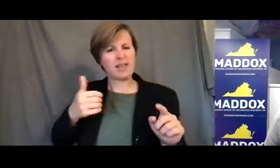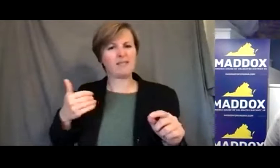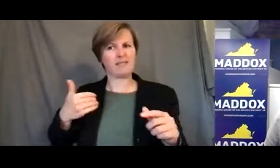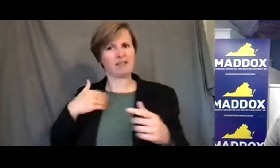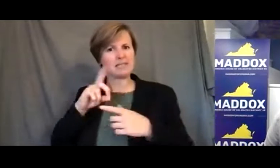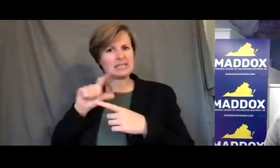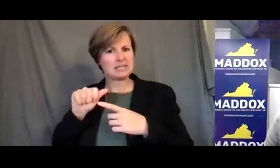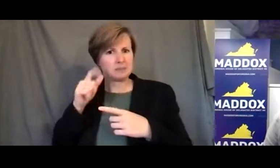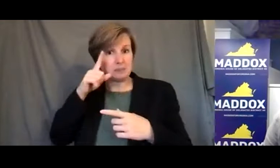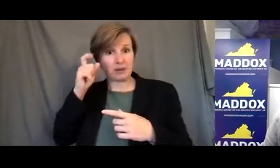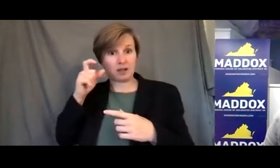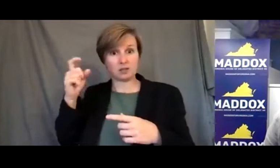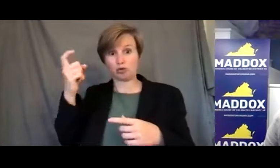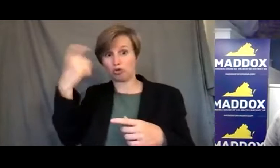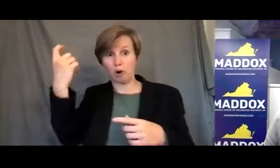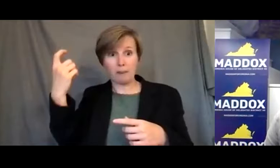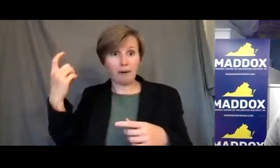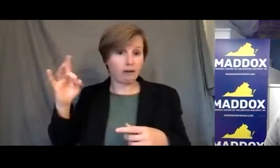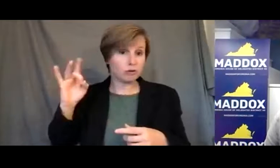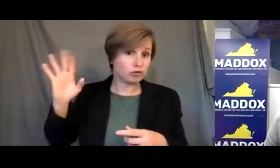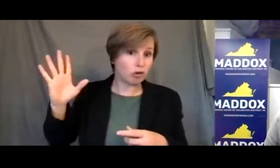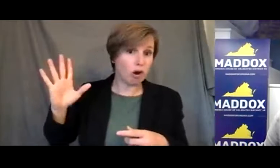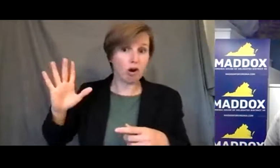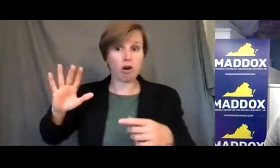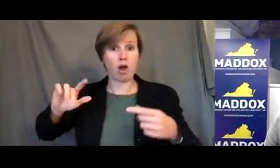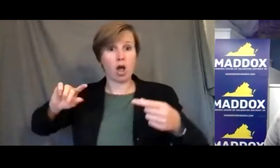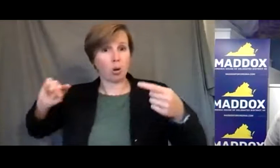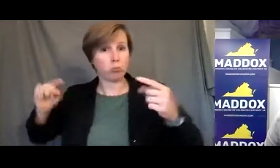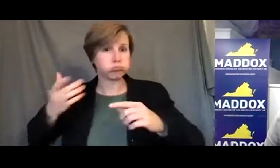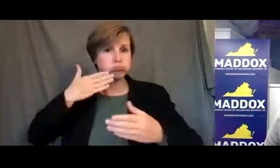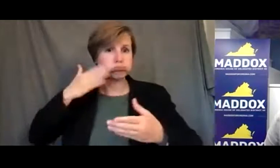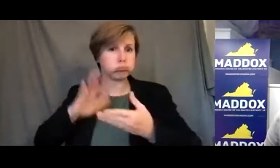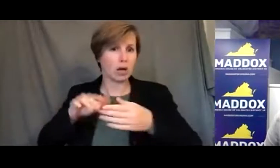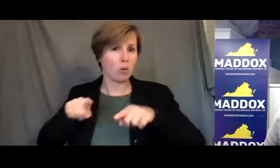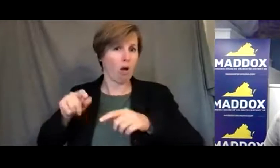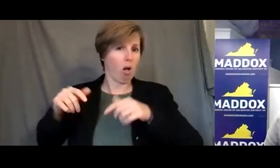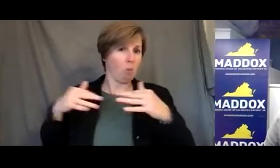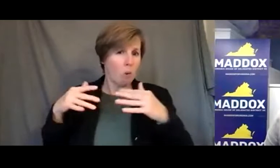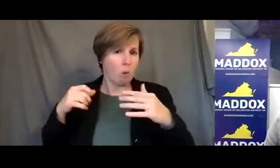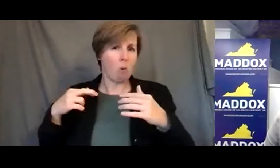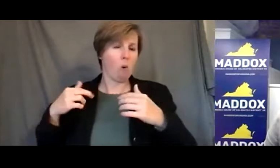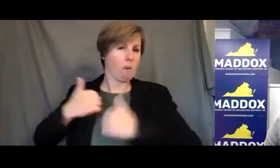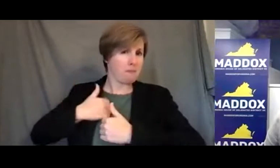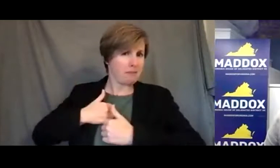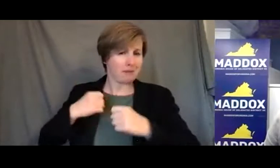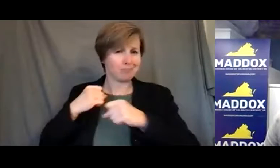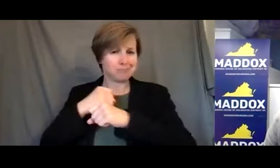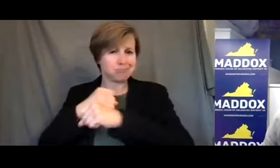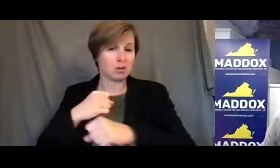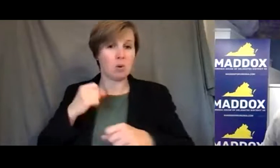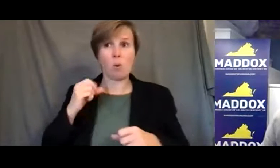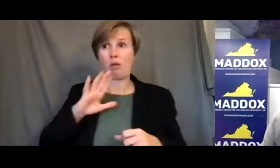disabilities as a result of trauma. Either they've been severely injured in combat, or they've been severely injured in their